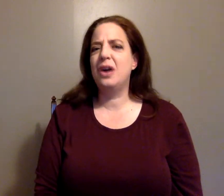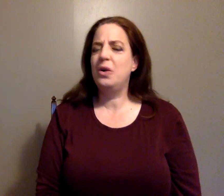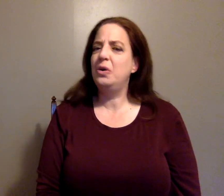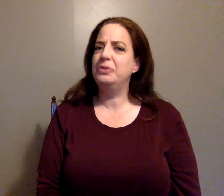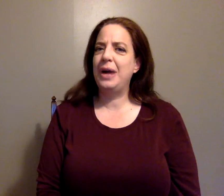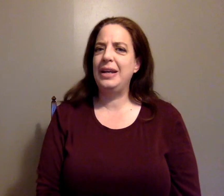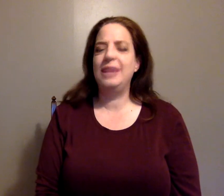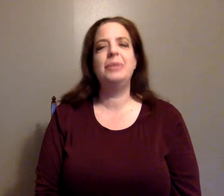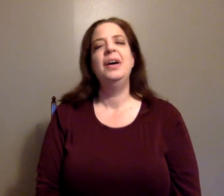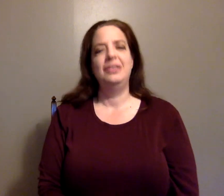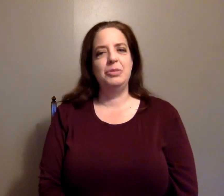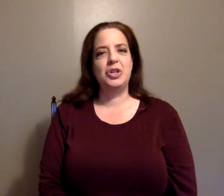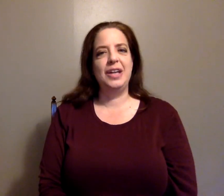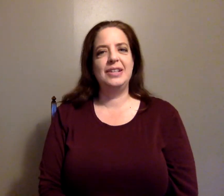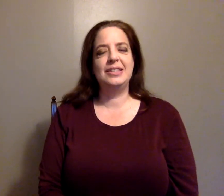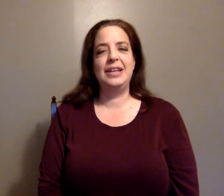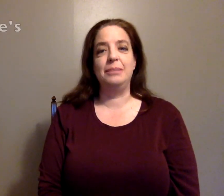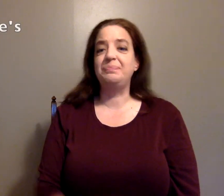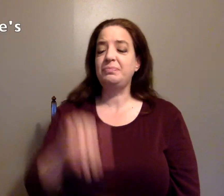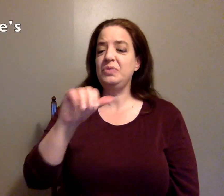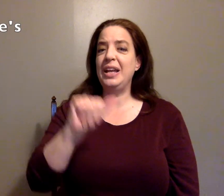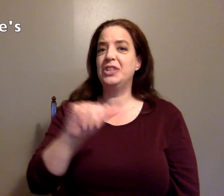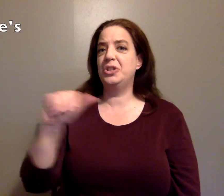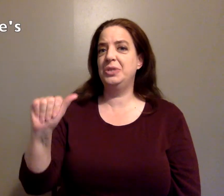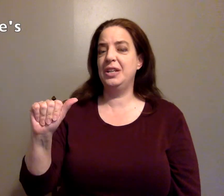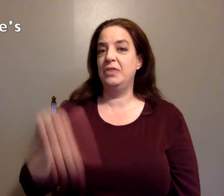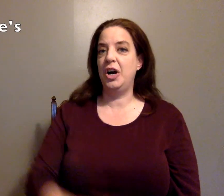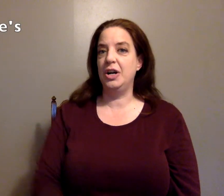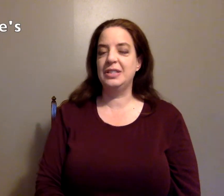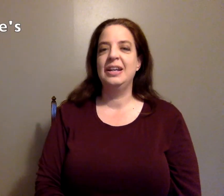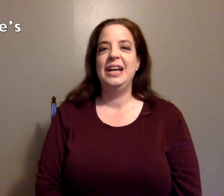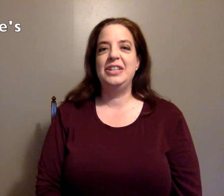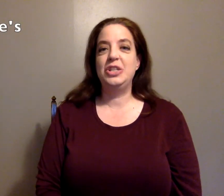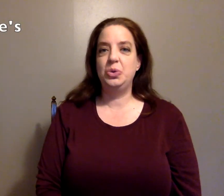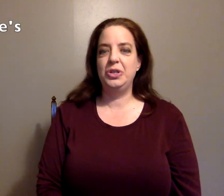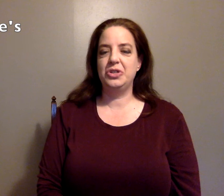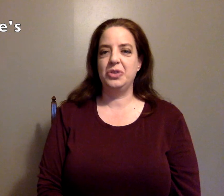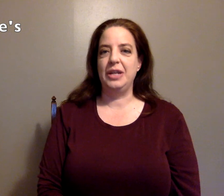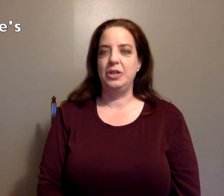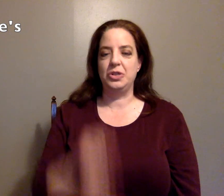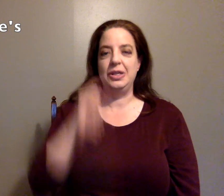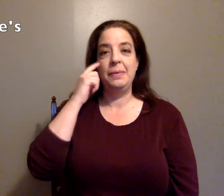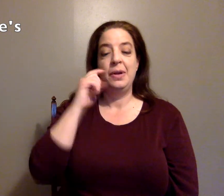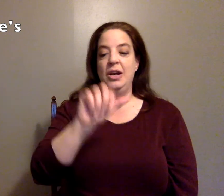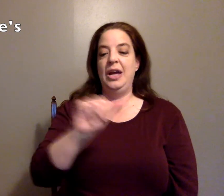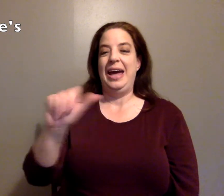whole variety of them. Let me show you how to sign them. An Associate of Arts is a 2-year degree, usually.